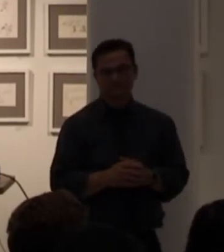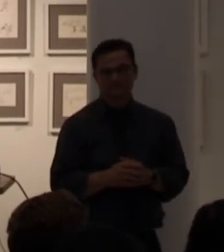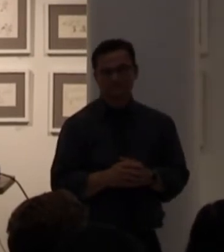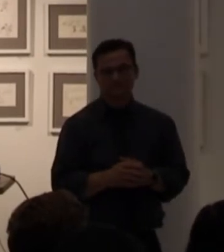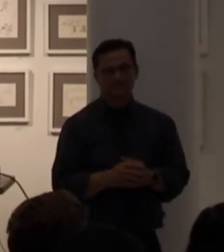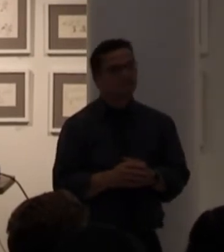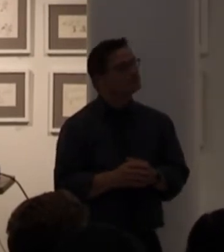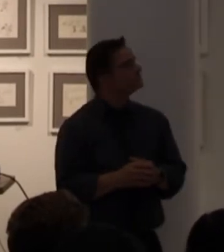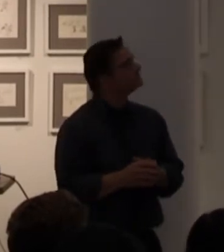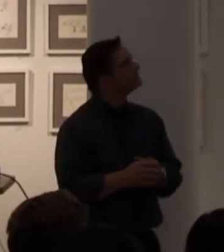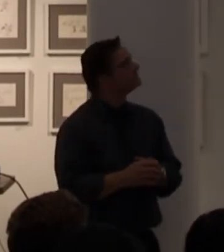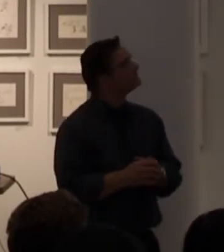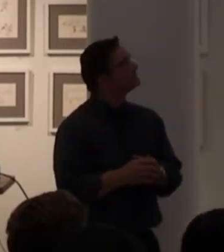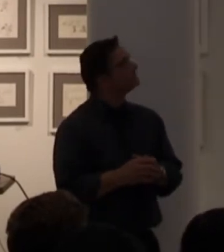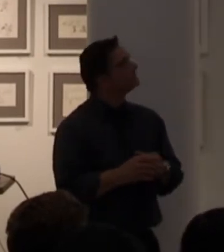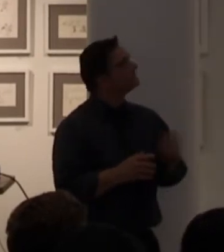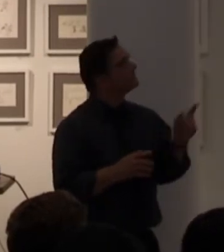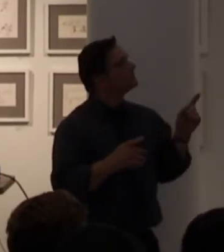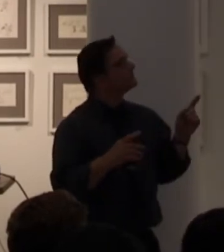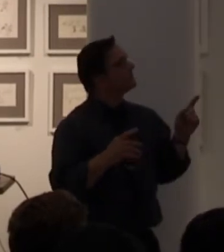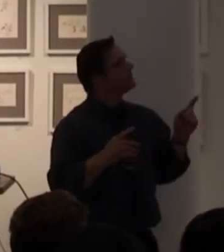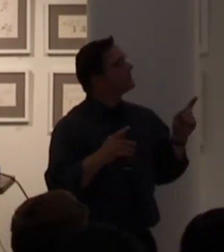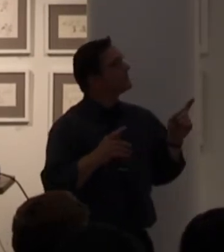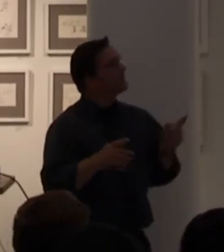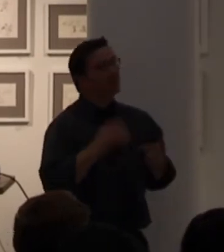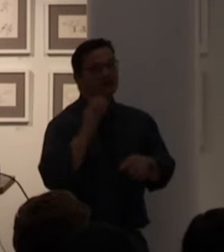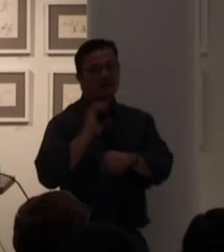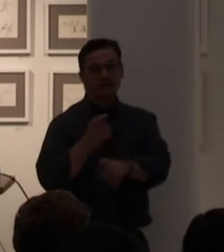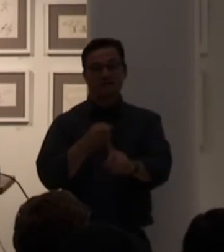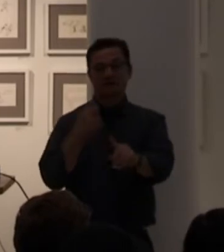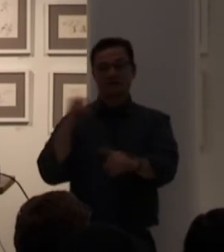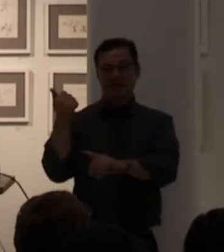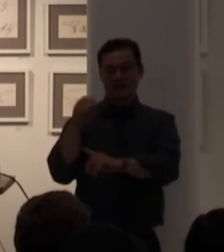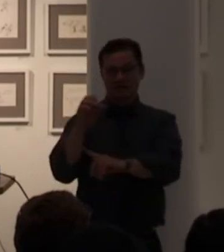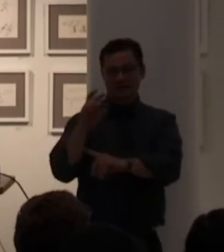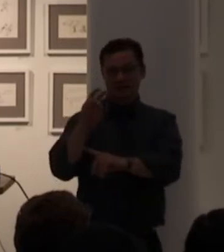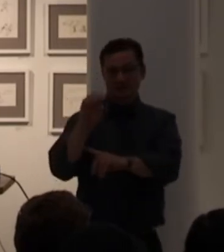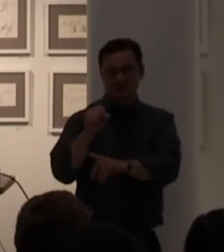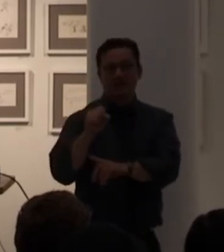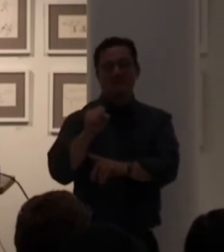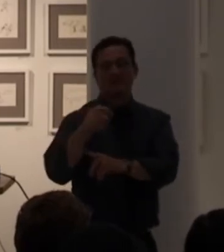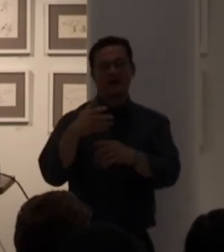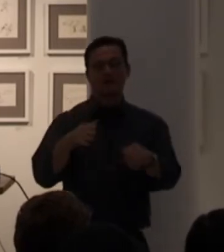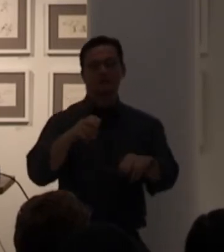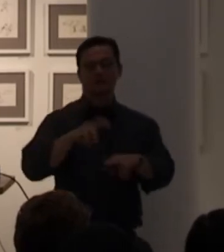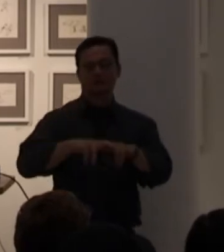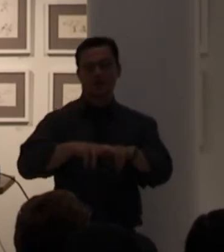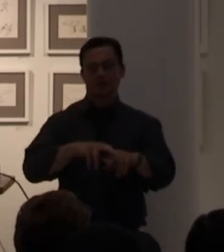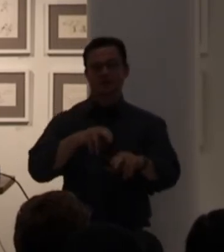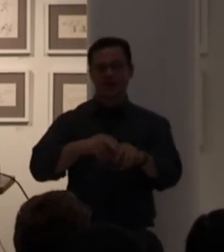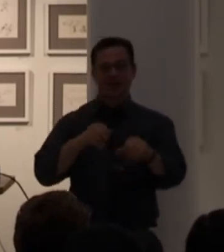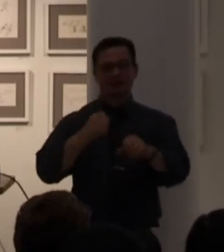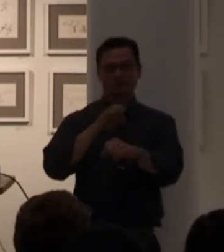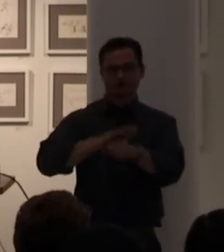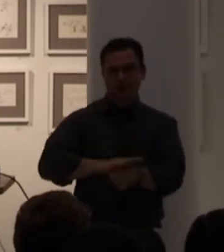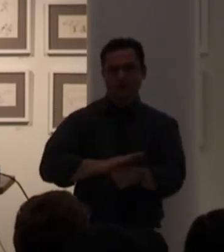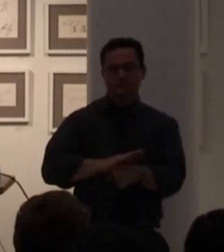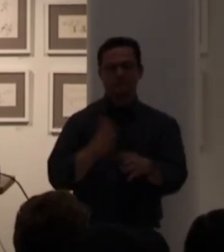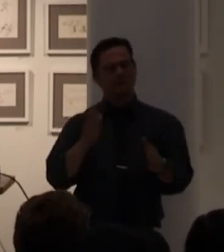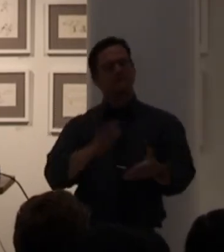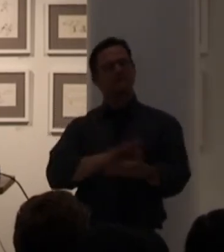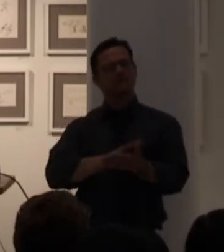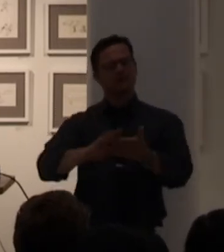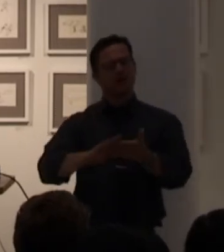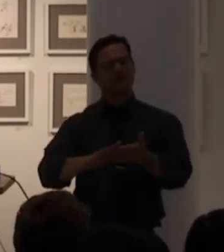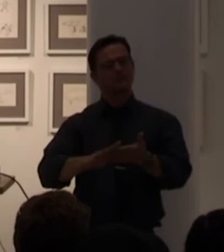The S-shaped legs of Selene, his classic from the 70s, enables the chair to withstand stress in a graceful way.